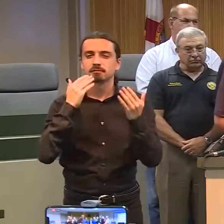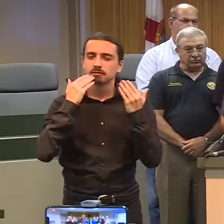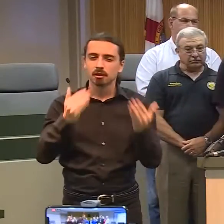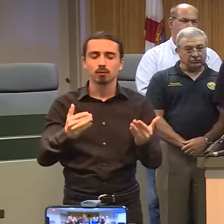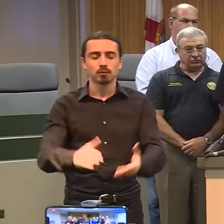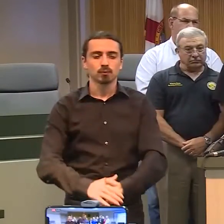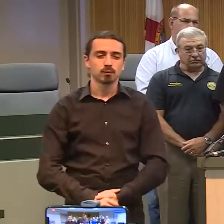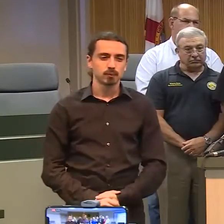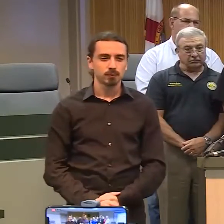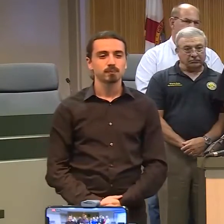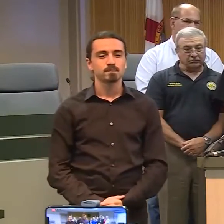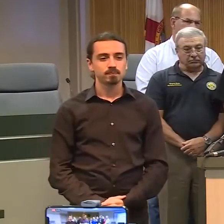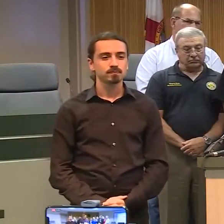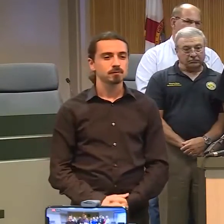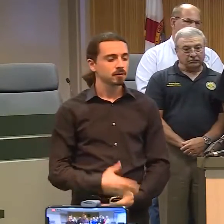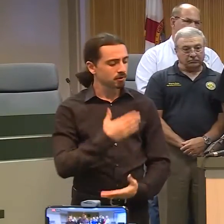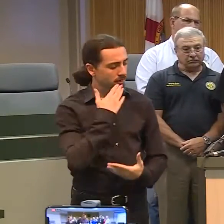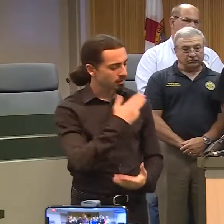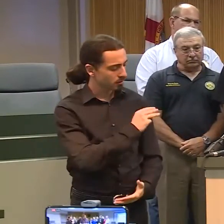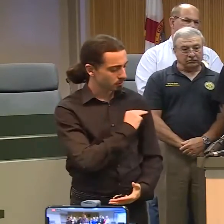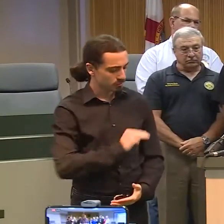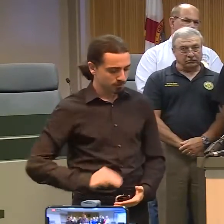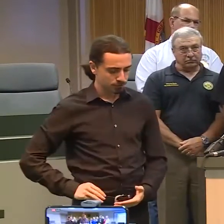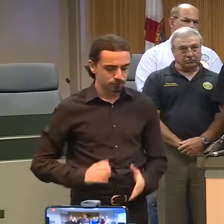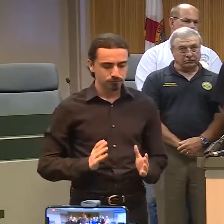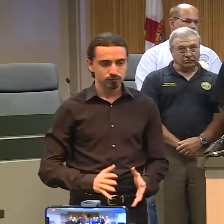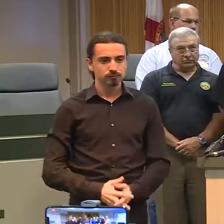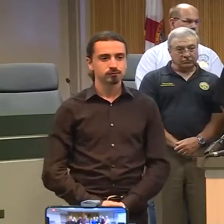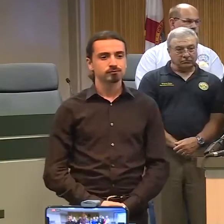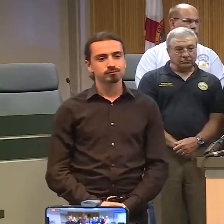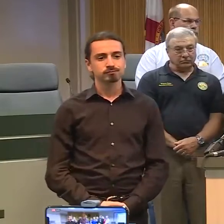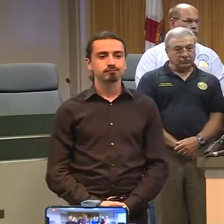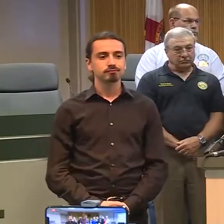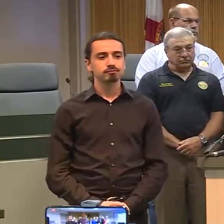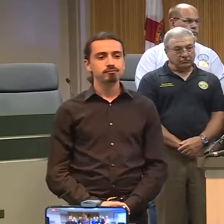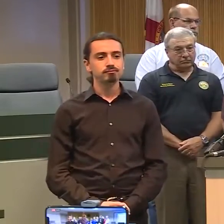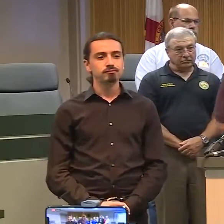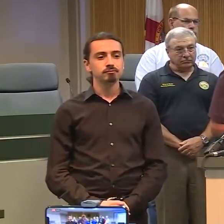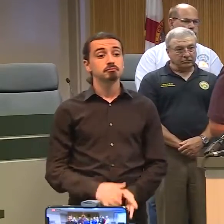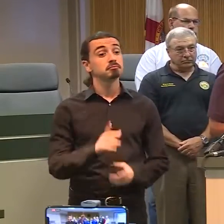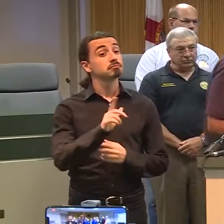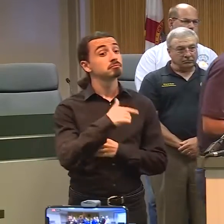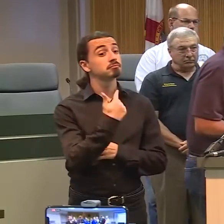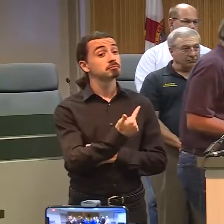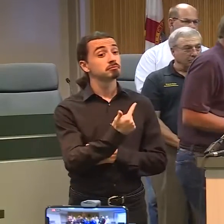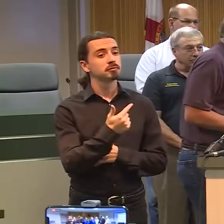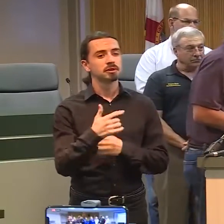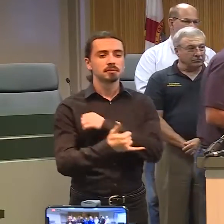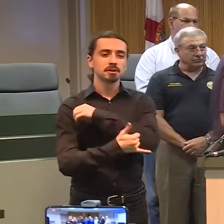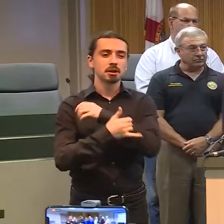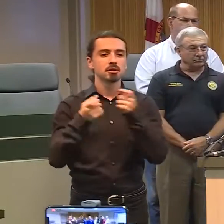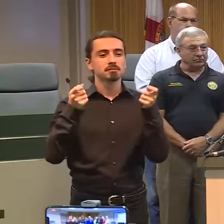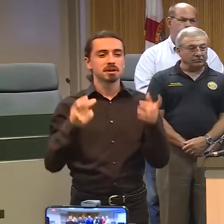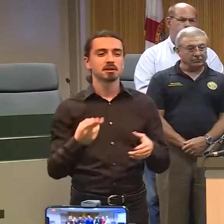Thank you, Mayor. Now let's hear from our County Manager, Howard Wanamaker.